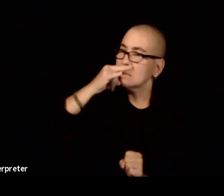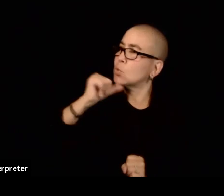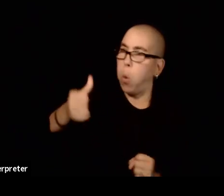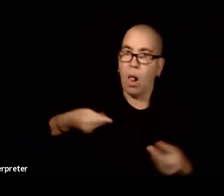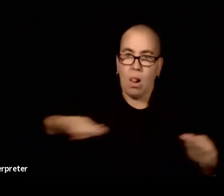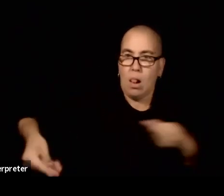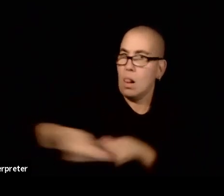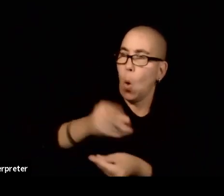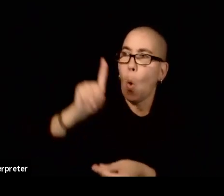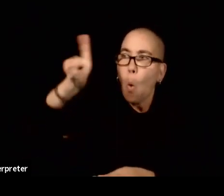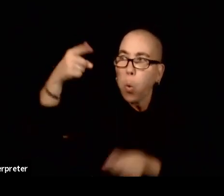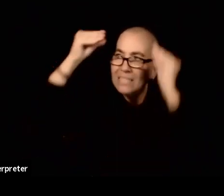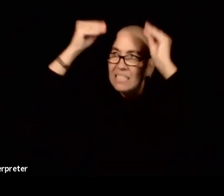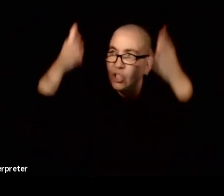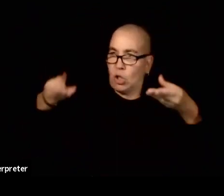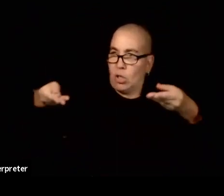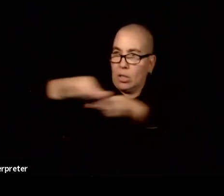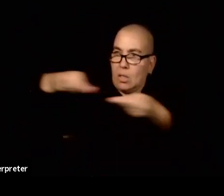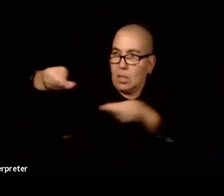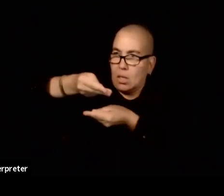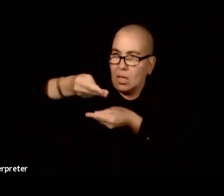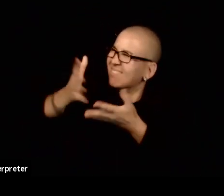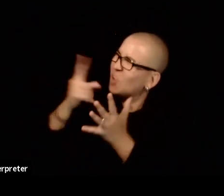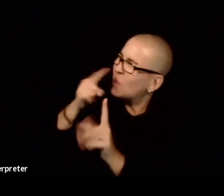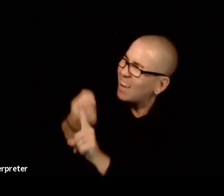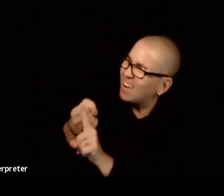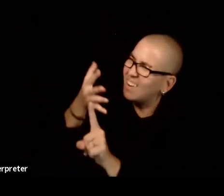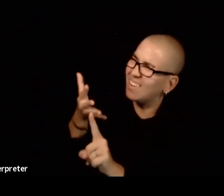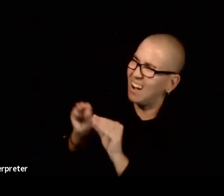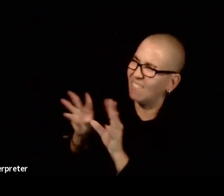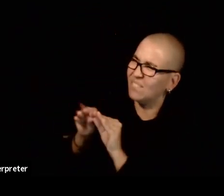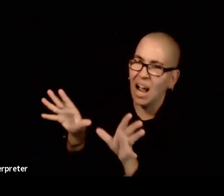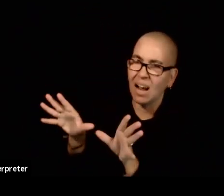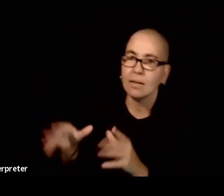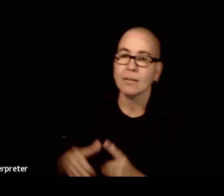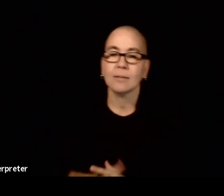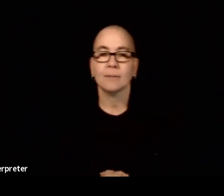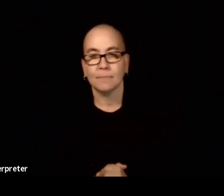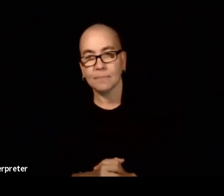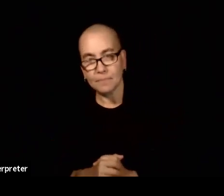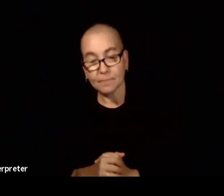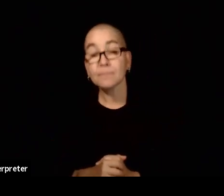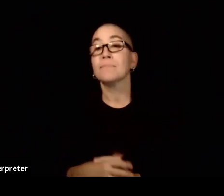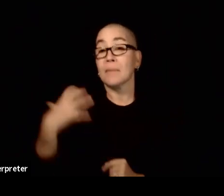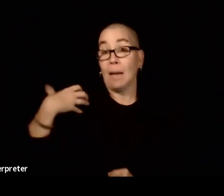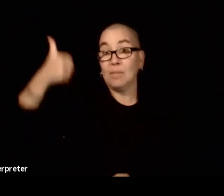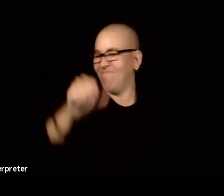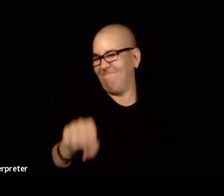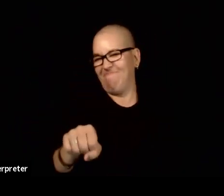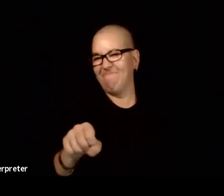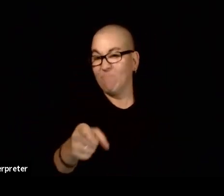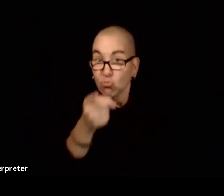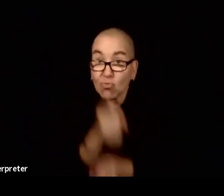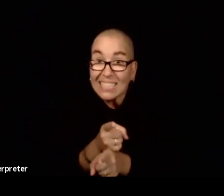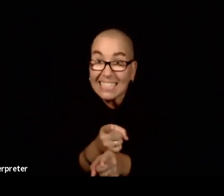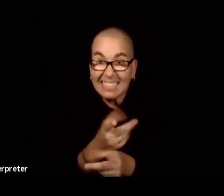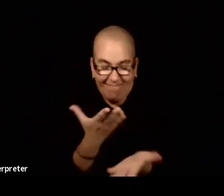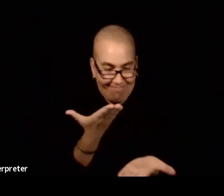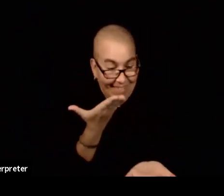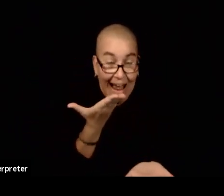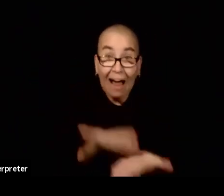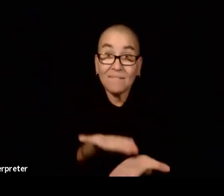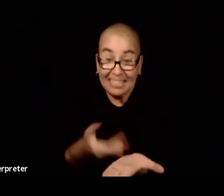Yeah, I think this is Jan. I think it just goes to underscore a point we keep on making that evidence continues to mount. But I'll turn